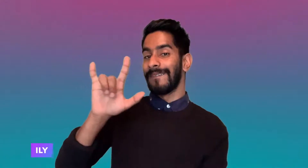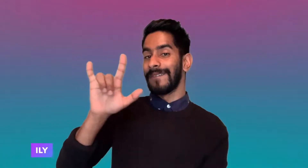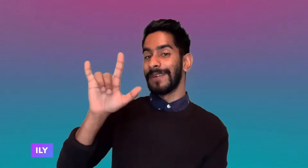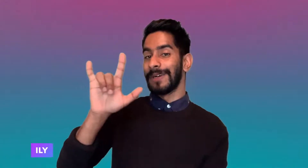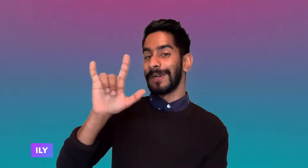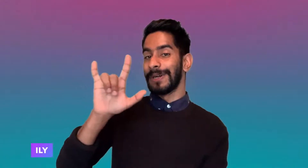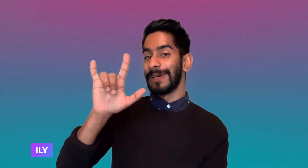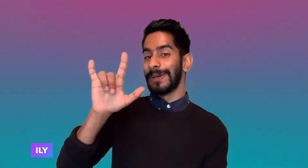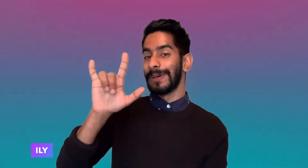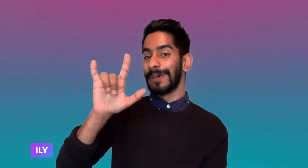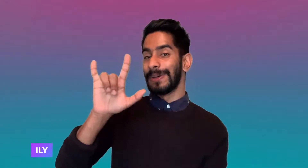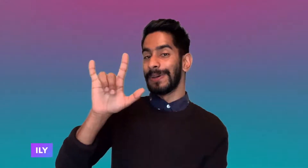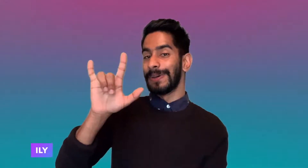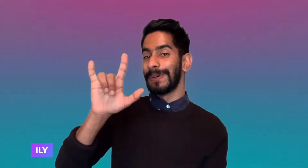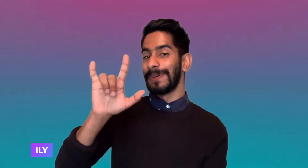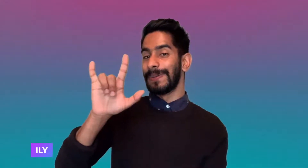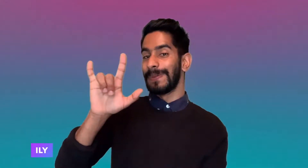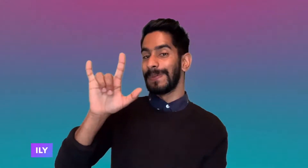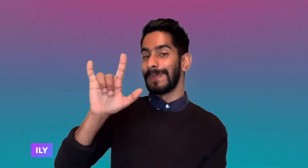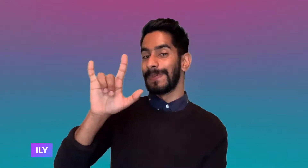I love you.